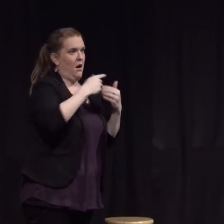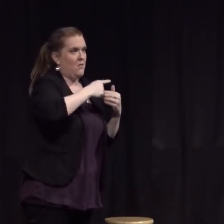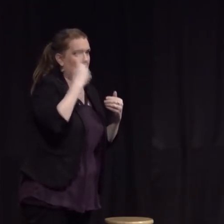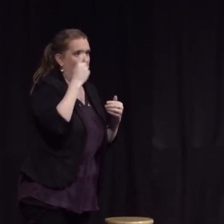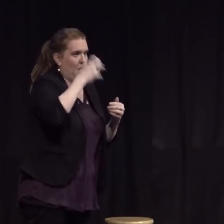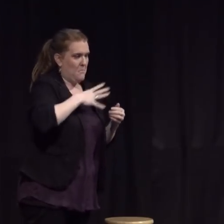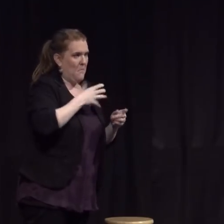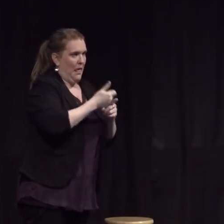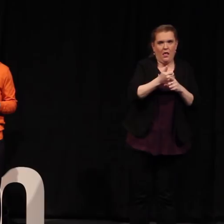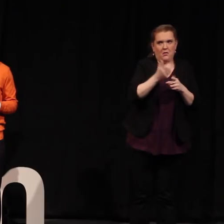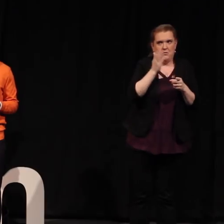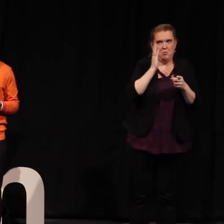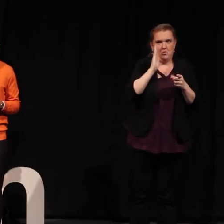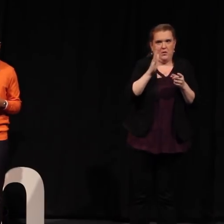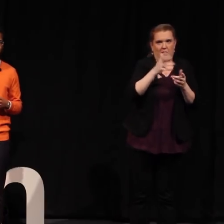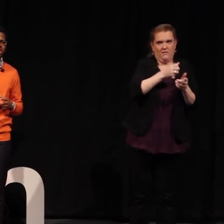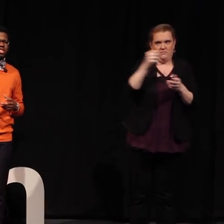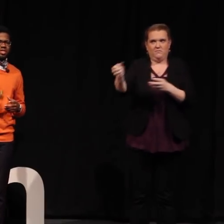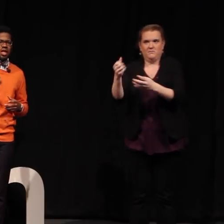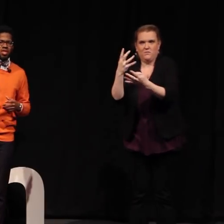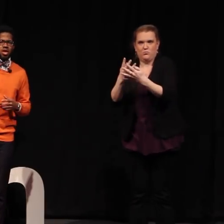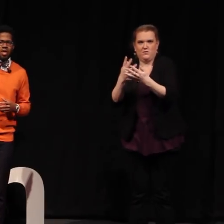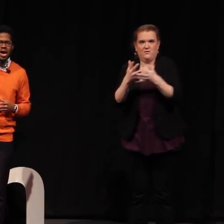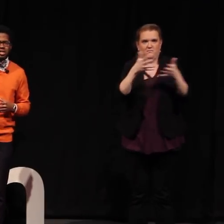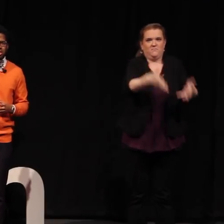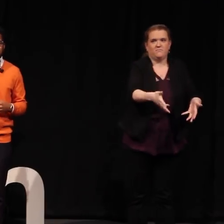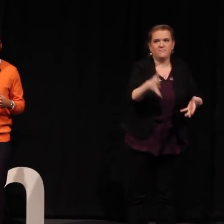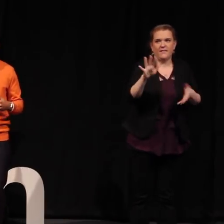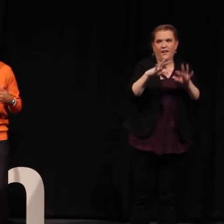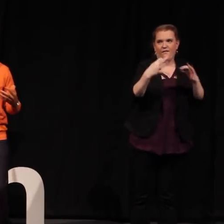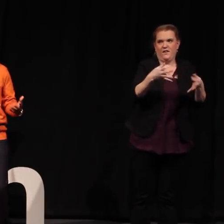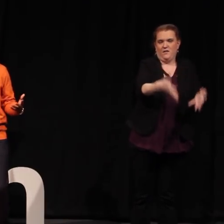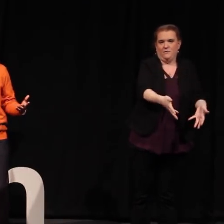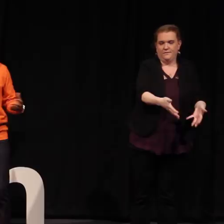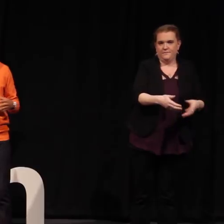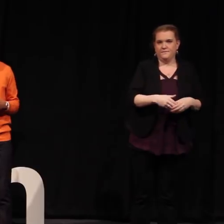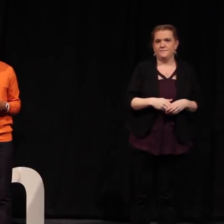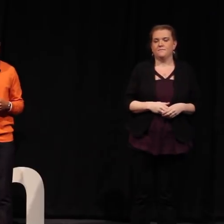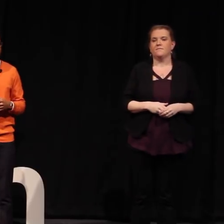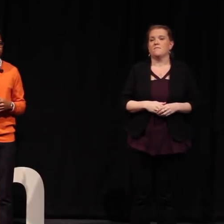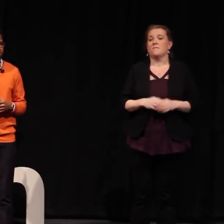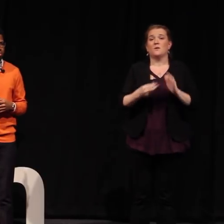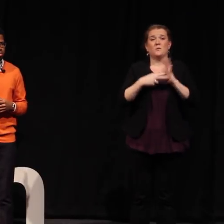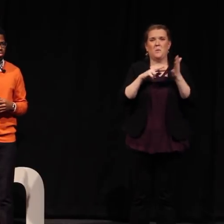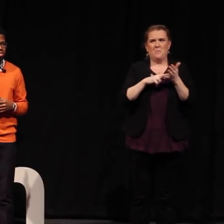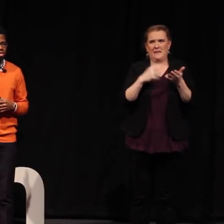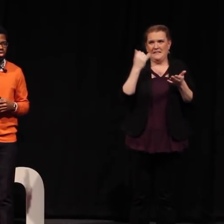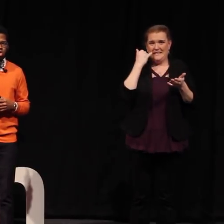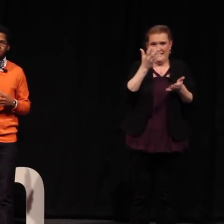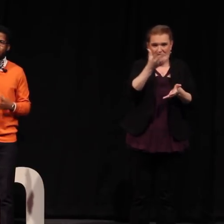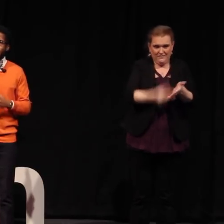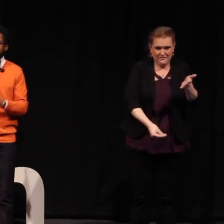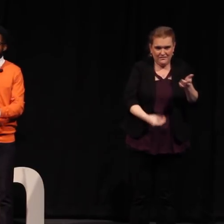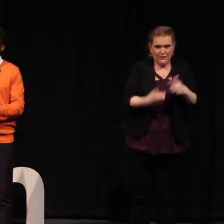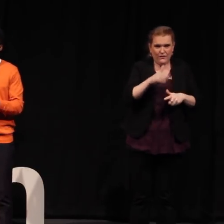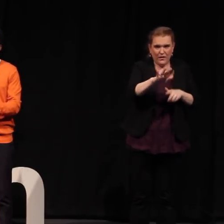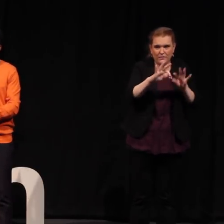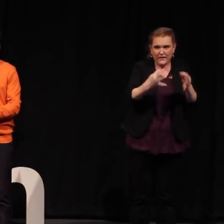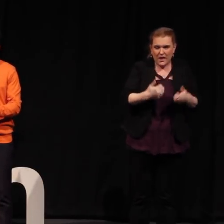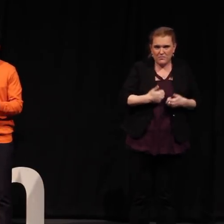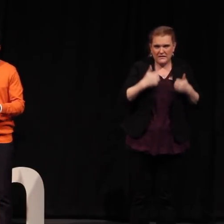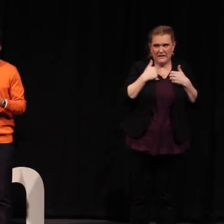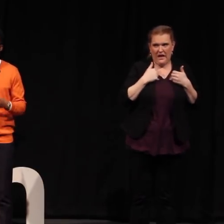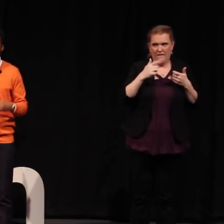stories. The question that then arises is, how will we fill those gaps? Who will answer